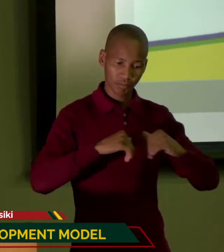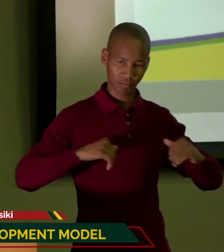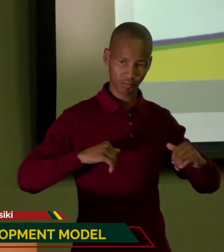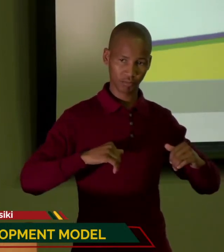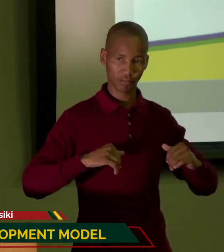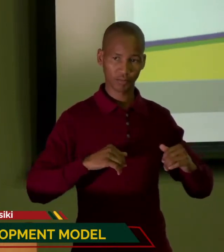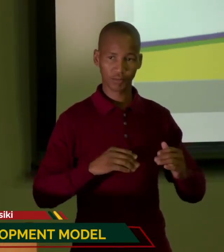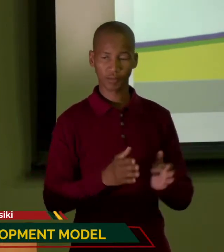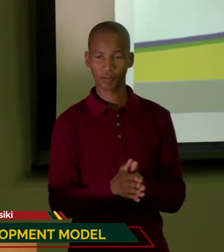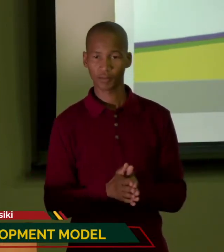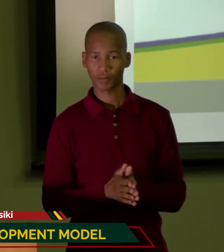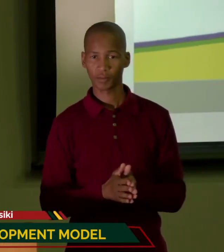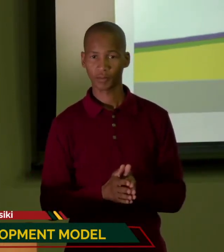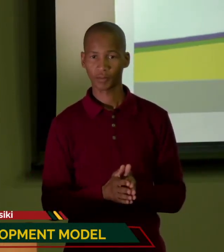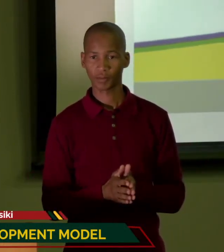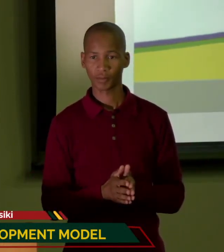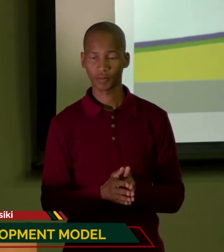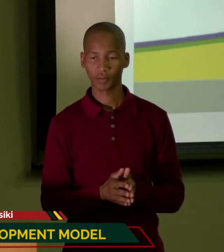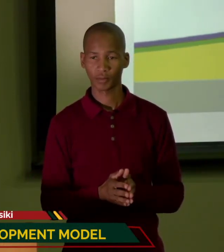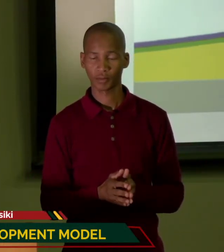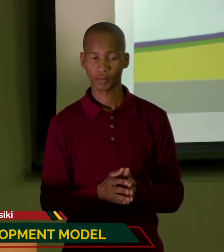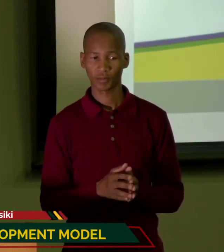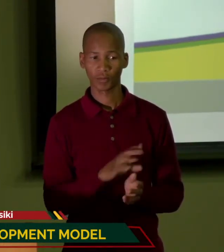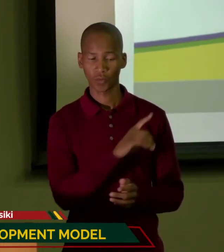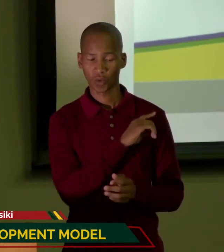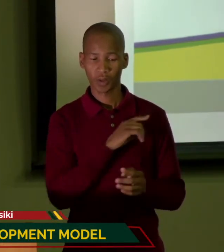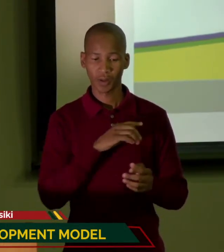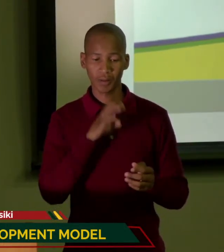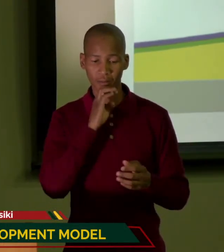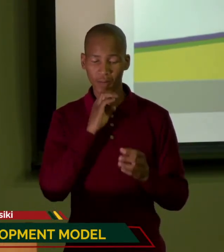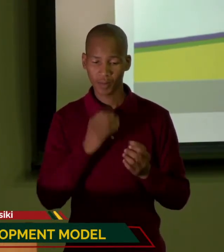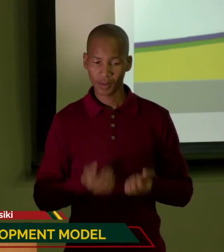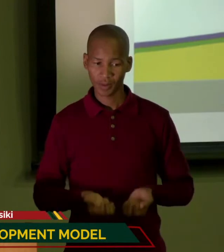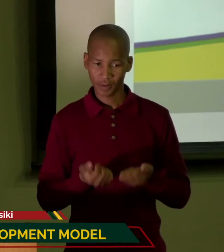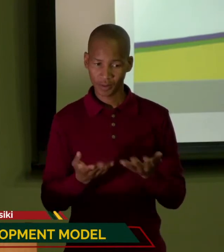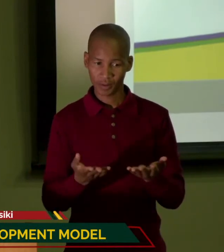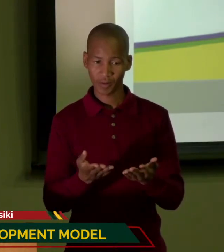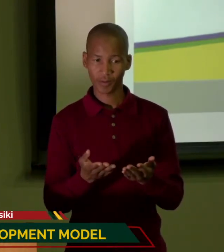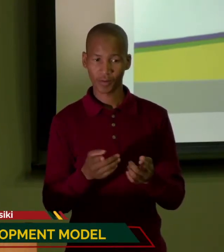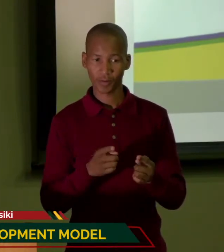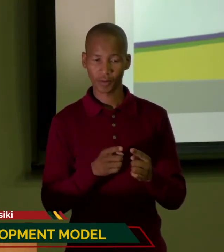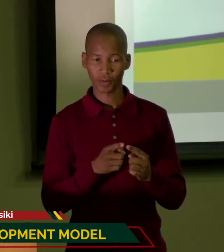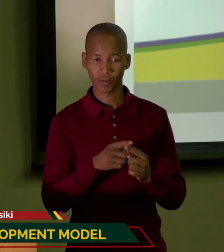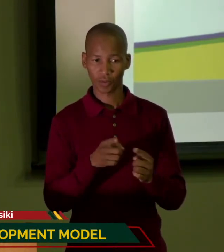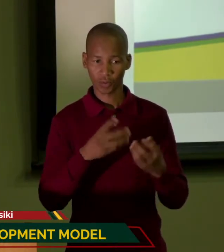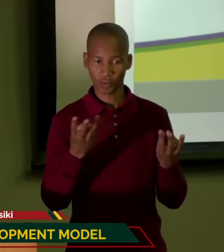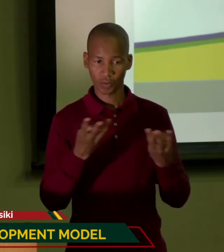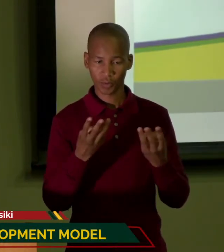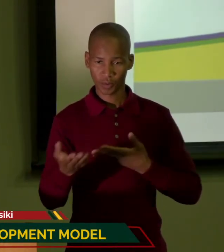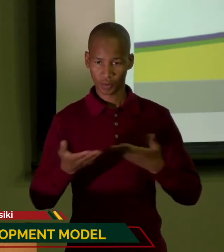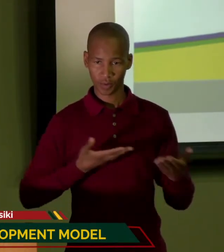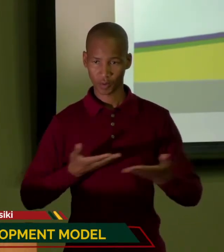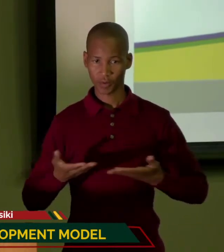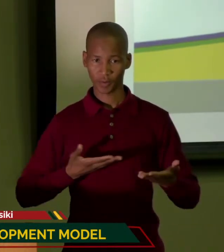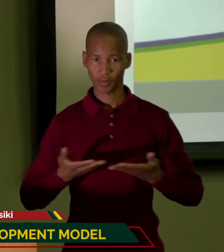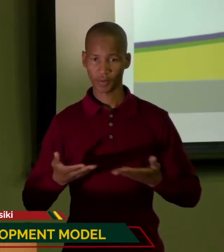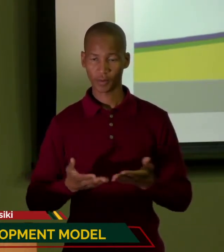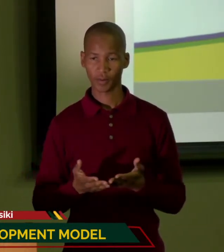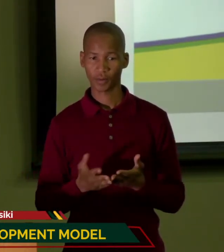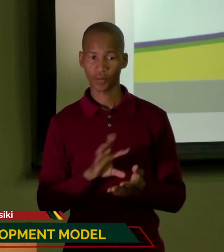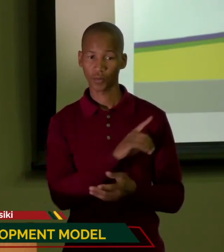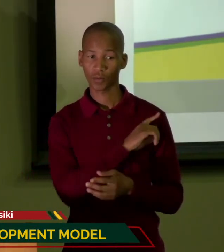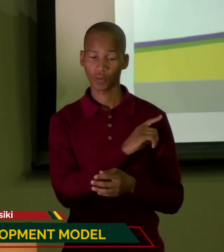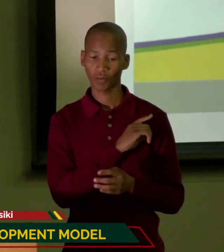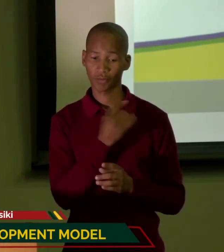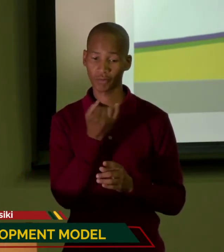of governance in terms of delivering the services. Because if you are a